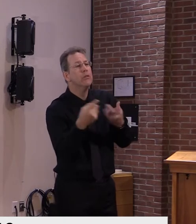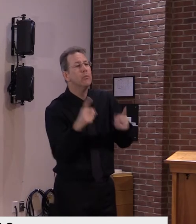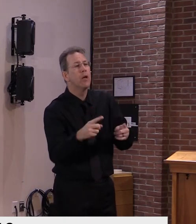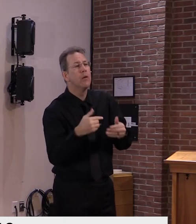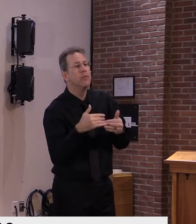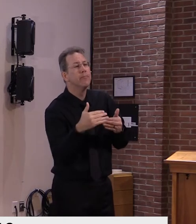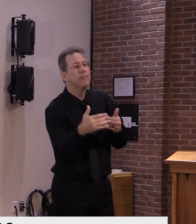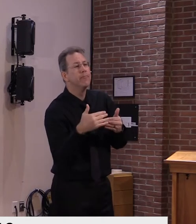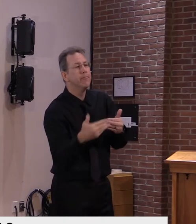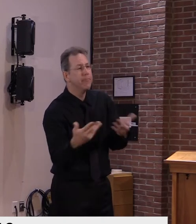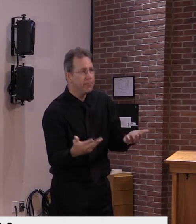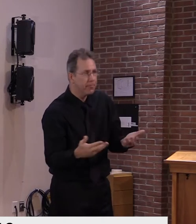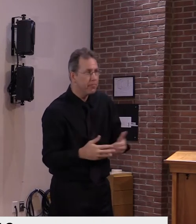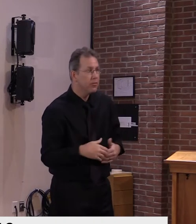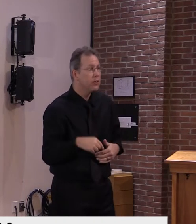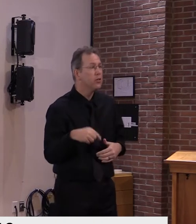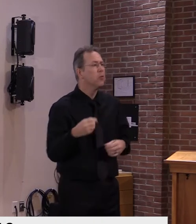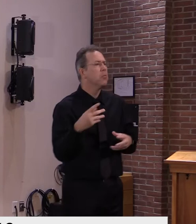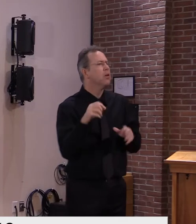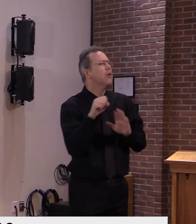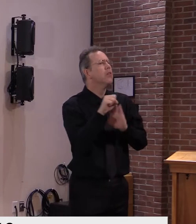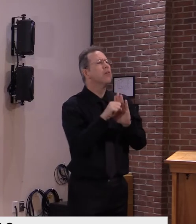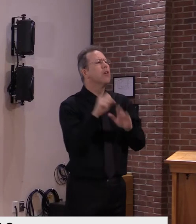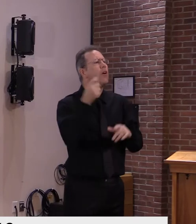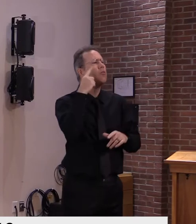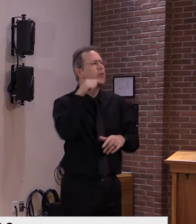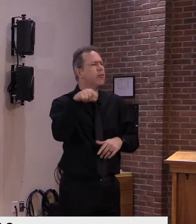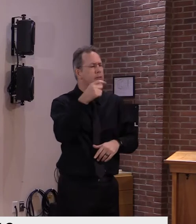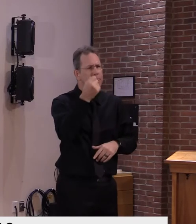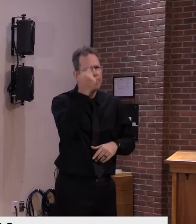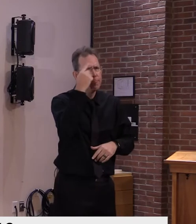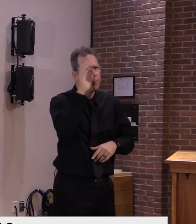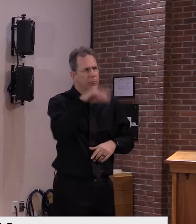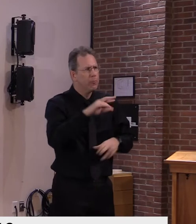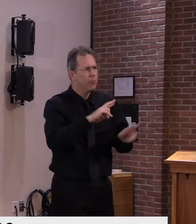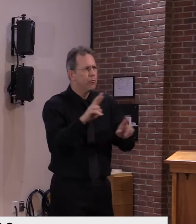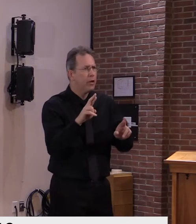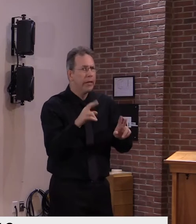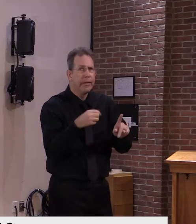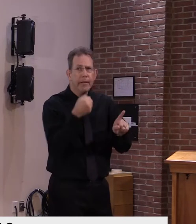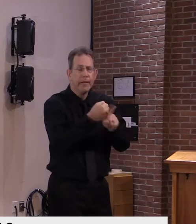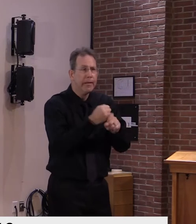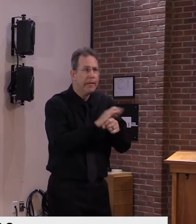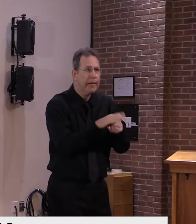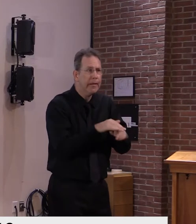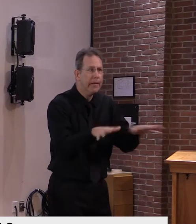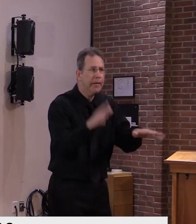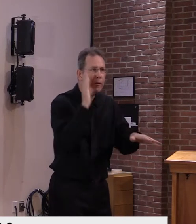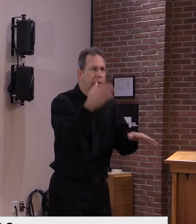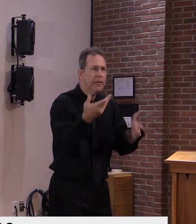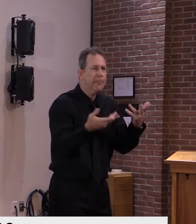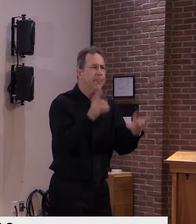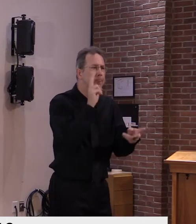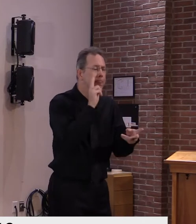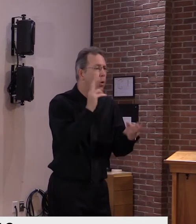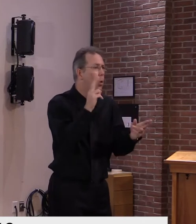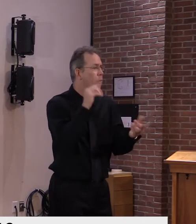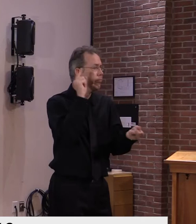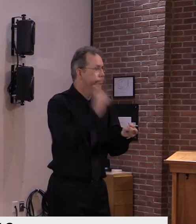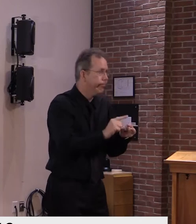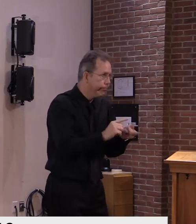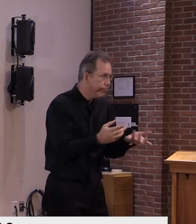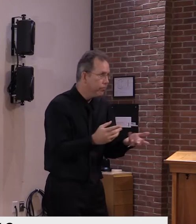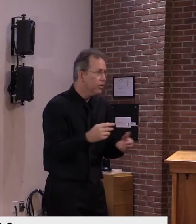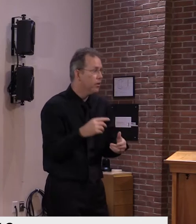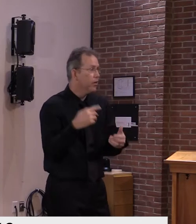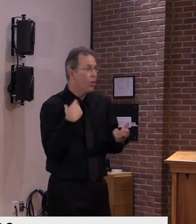different feel of the holiday this year, the lack of traffic, the airports reported lower holiday and pre-holiday